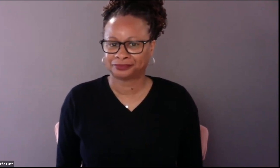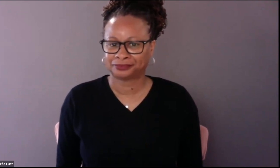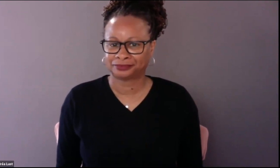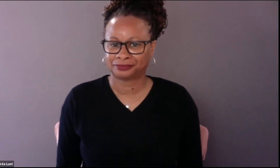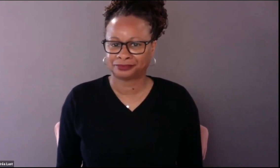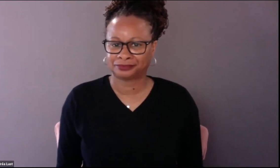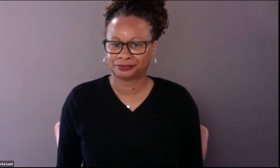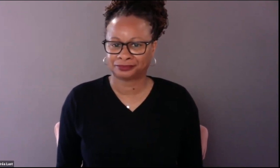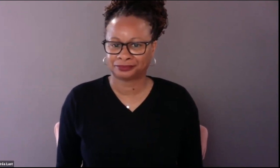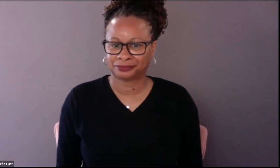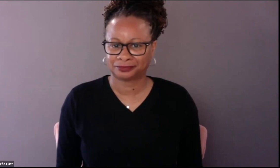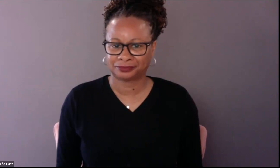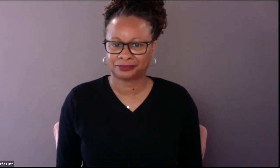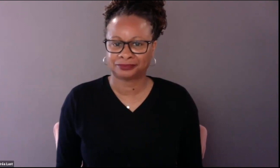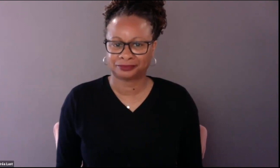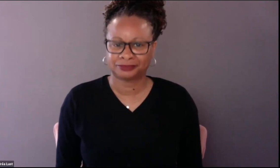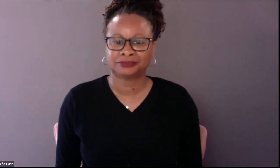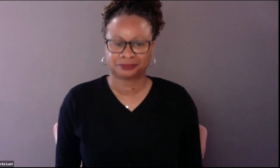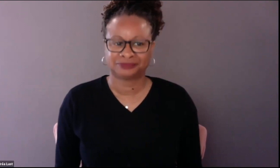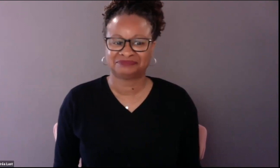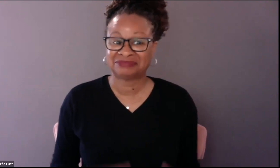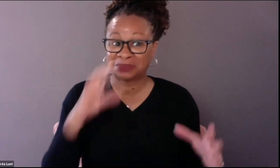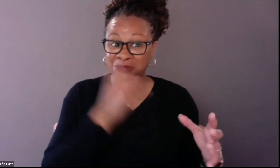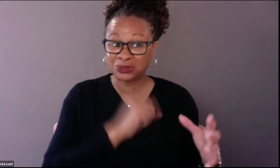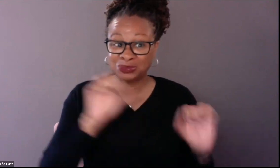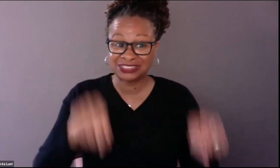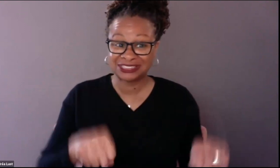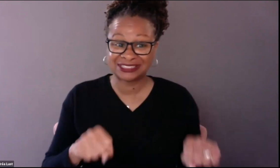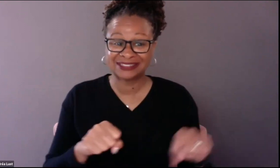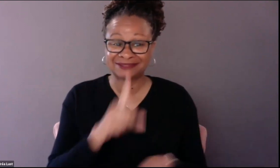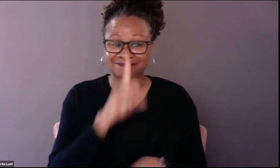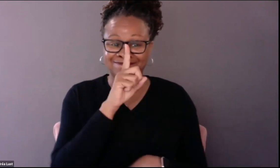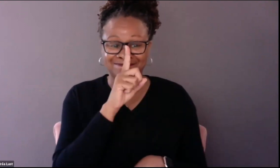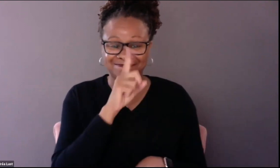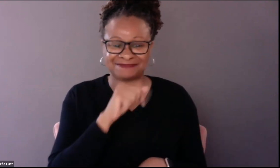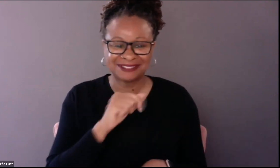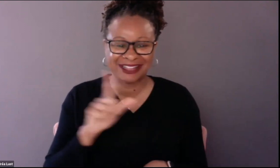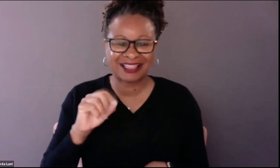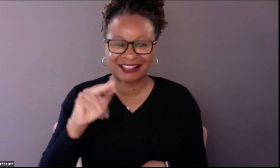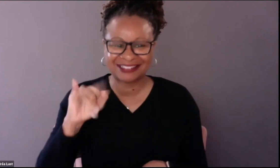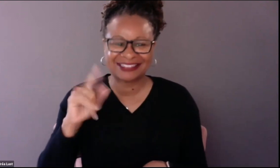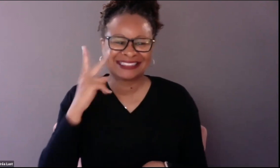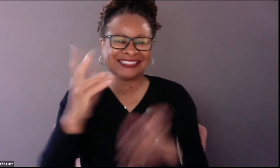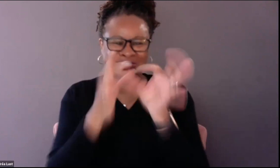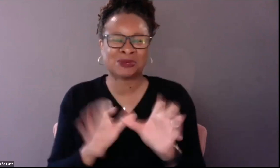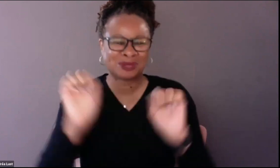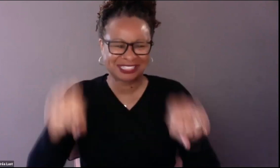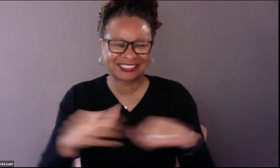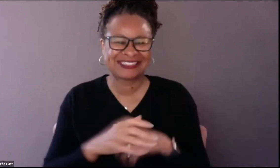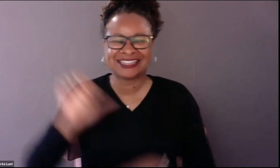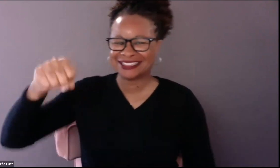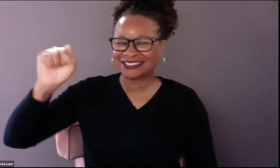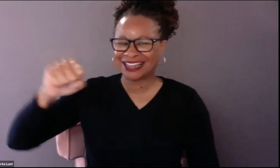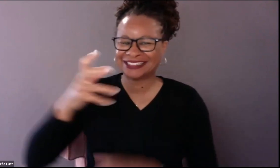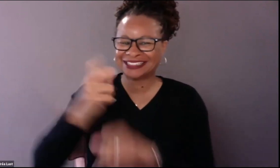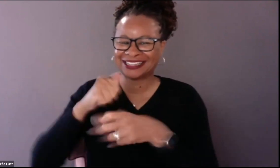Okay, I'm assume yes. Yeah, I can see the interpreter. Yes, let's get into